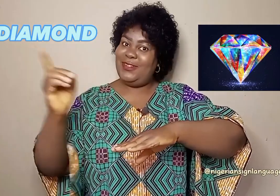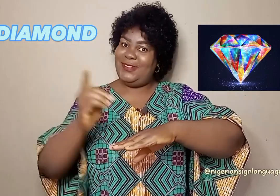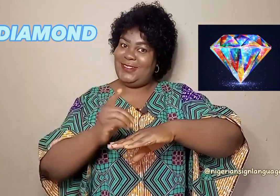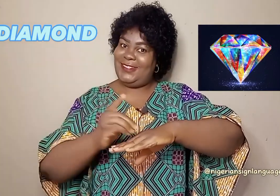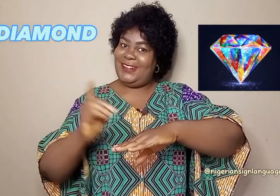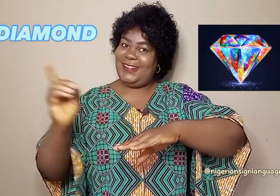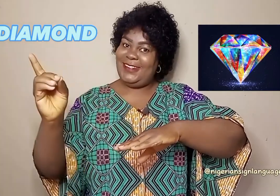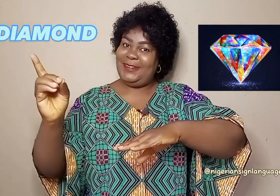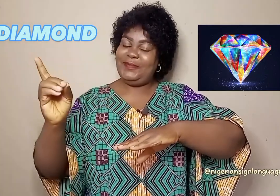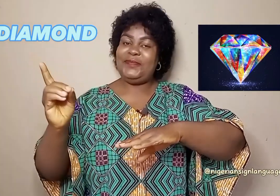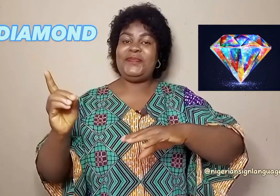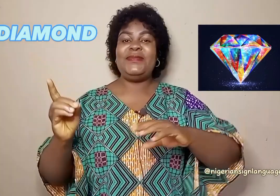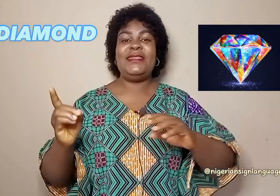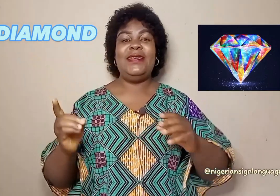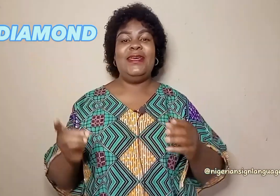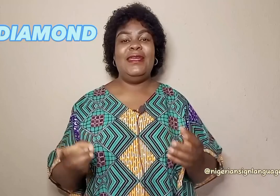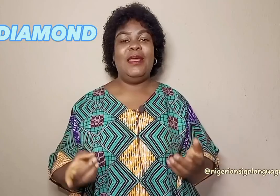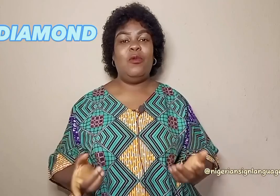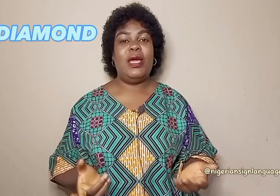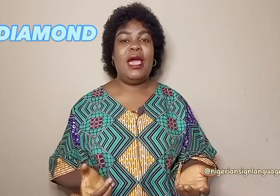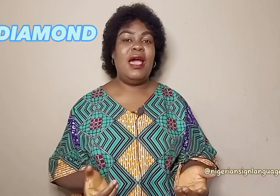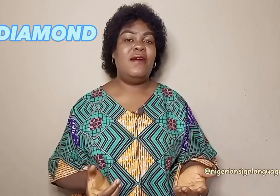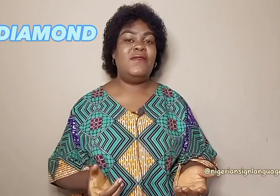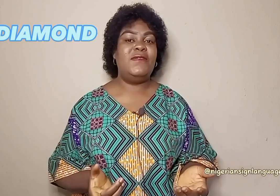Diamond. Then we have,